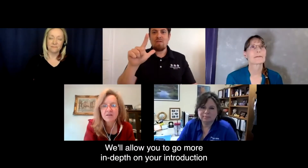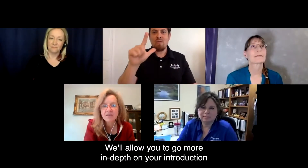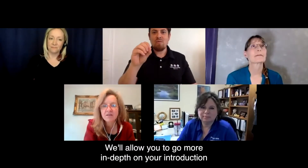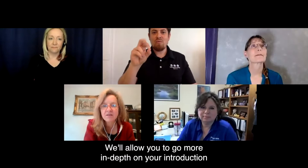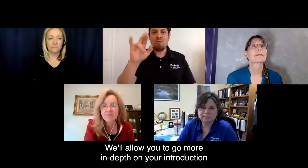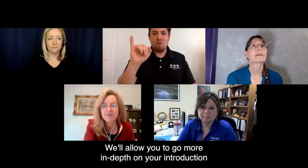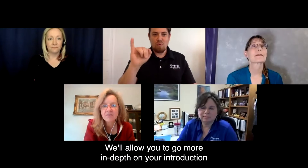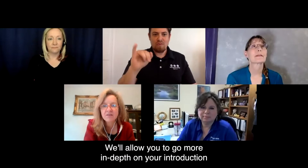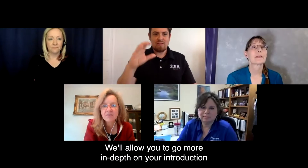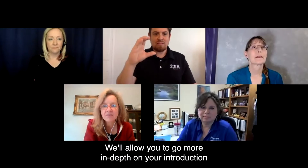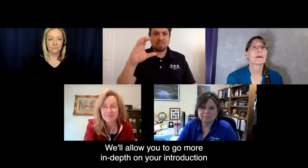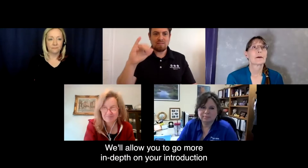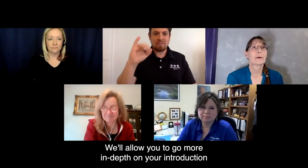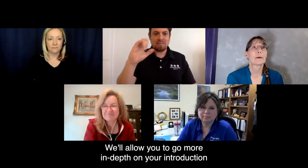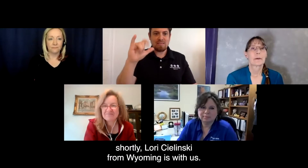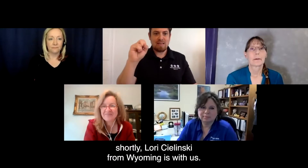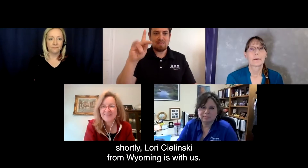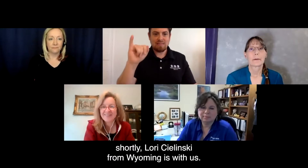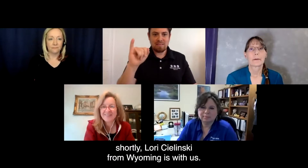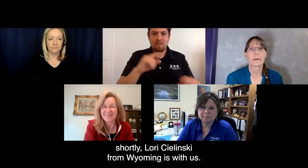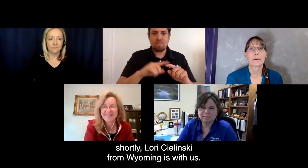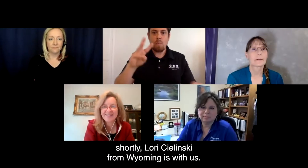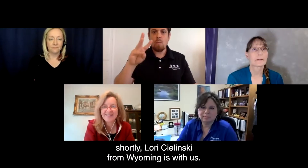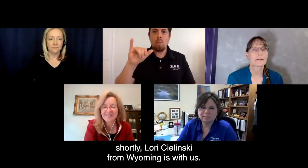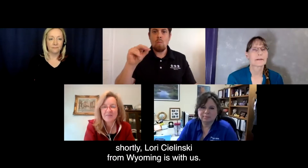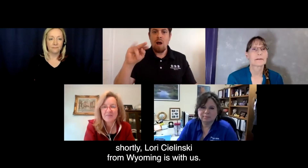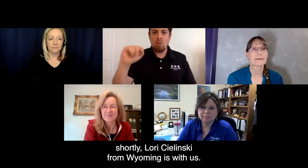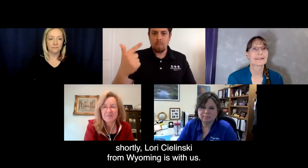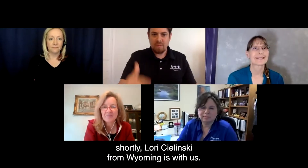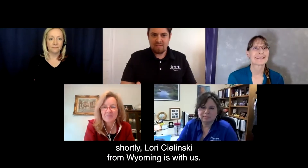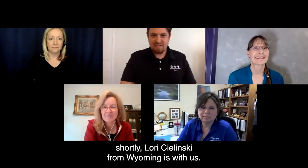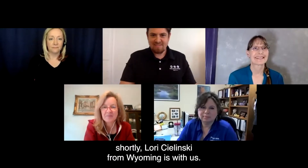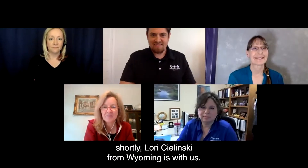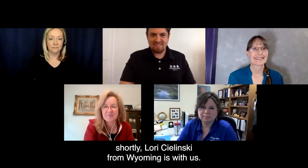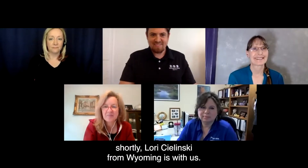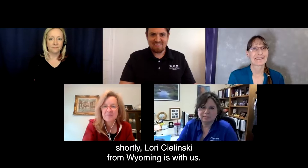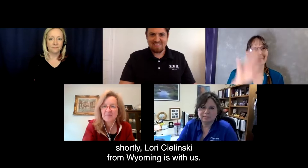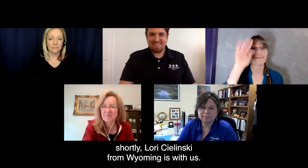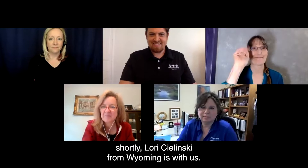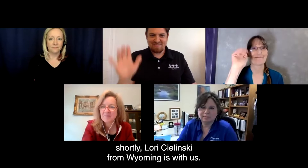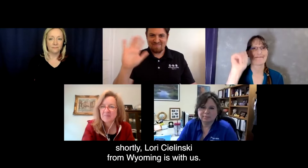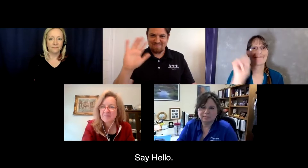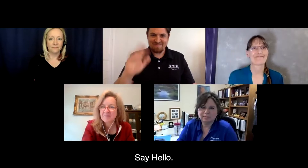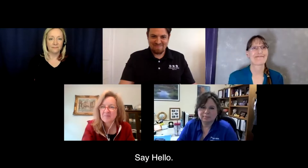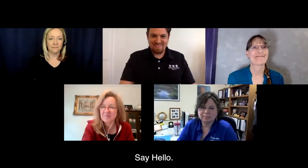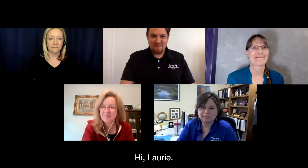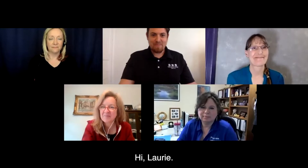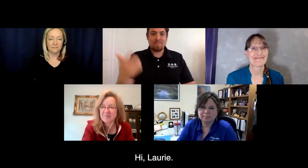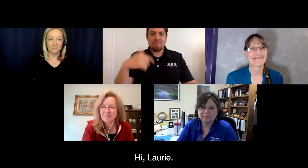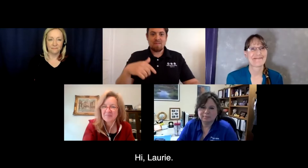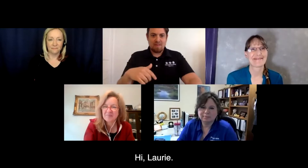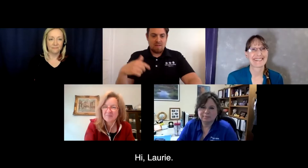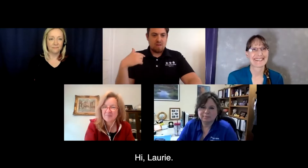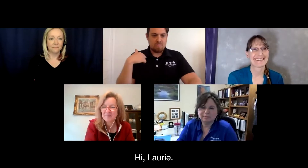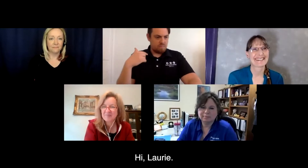We'll allow you to go more in depth on your introduction shortly. Lori Solinsky from Wyoming is with us. Say hello. Hi,